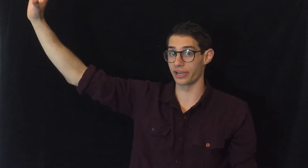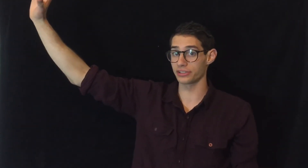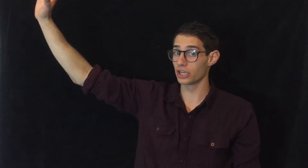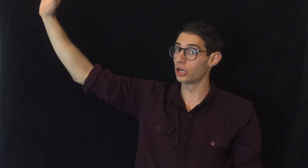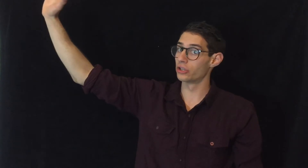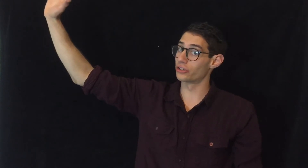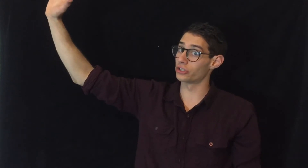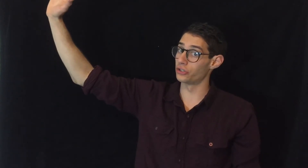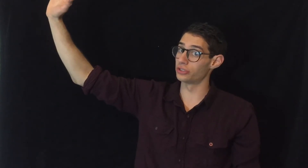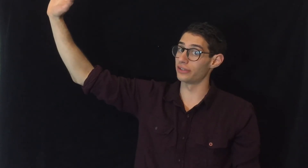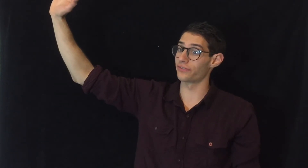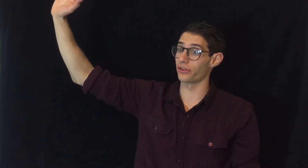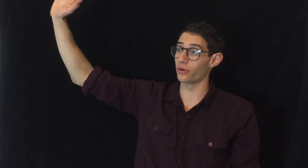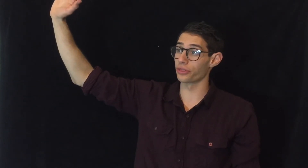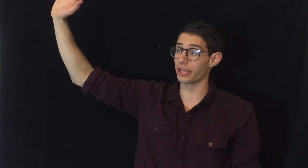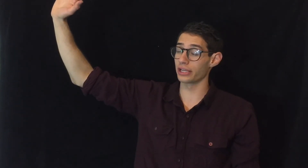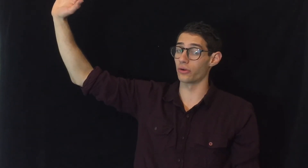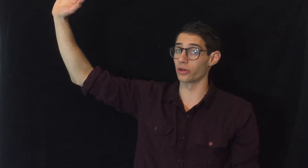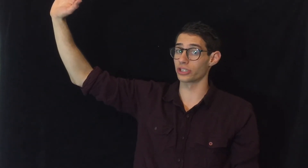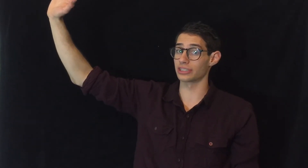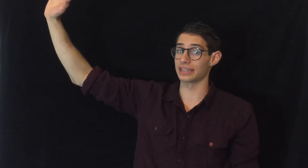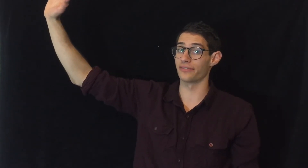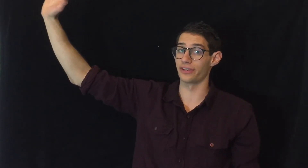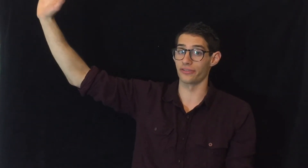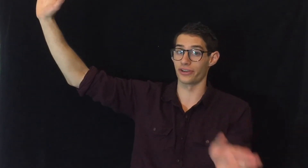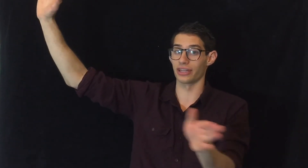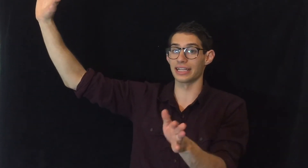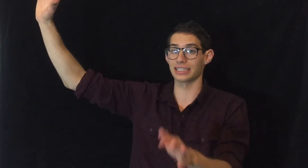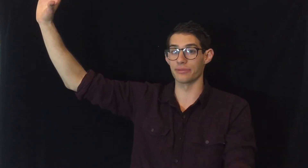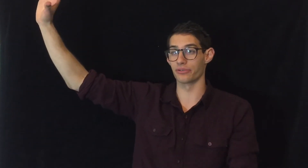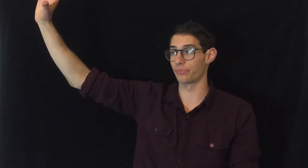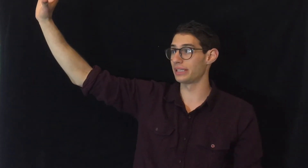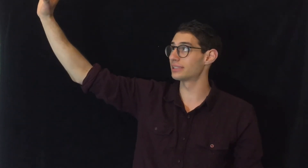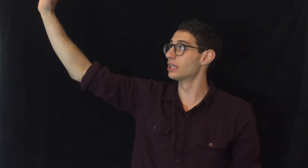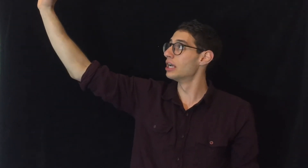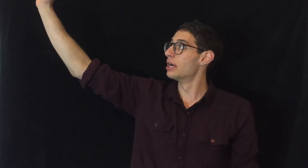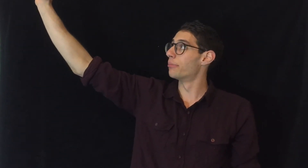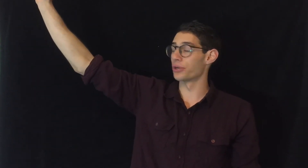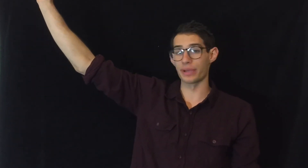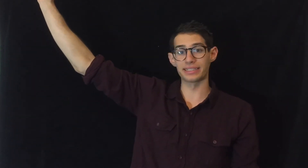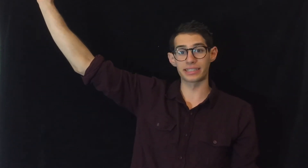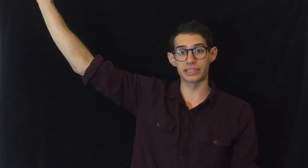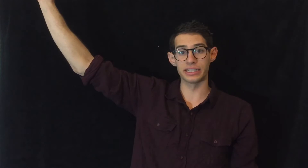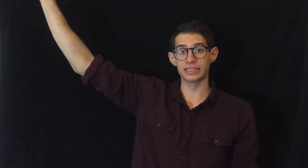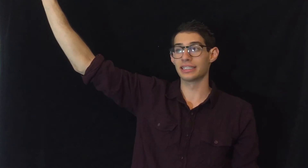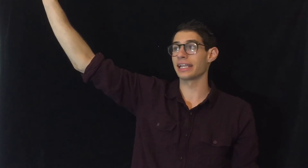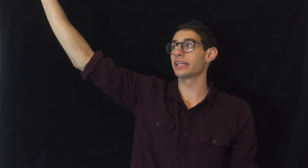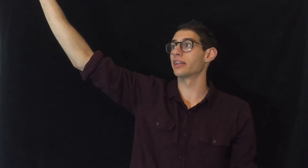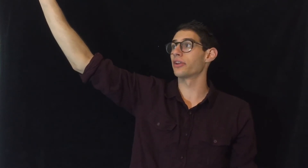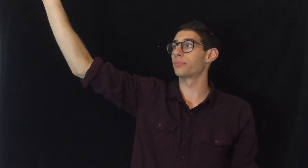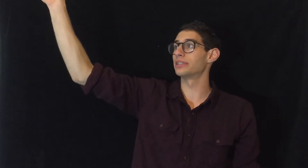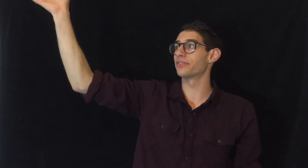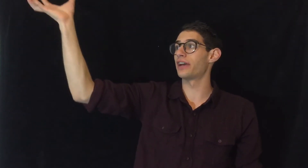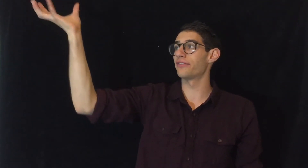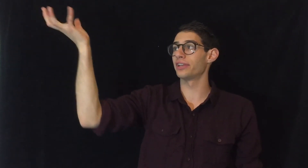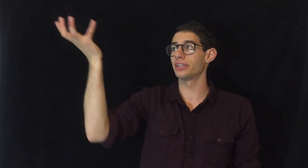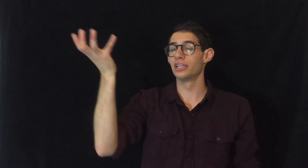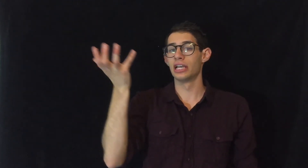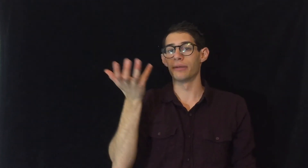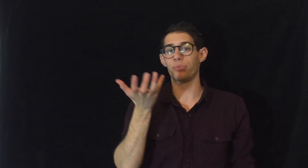grace. You could use it for the whole thing or just at the very, very last time it repeats. But you're basically taking a little piece of heaven and